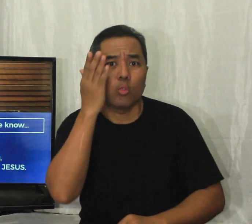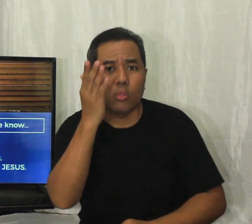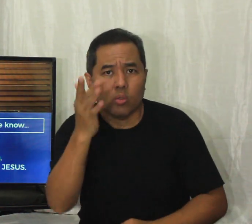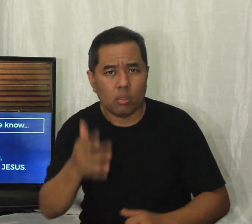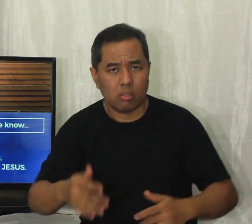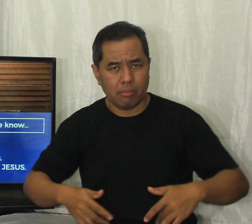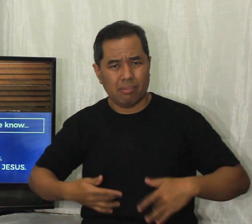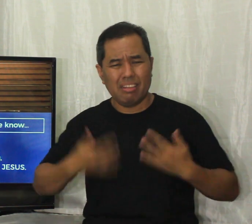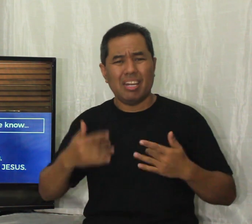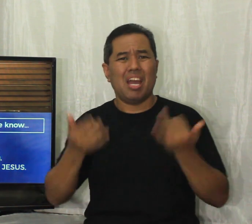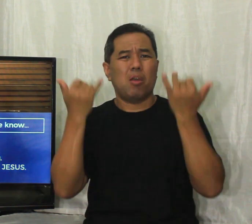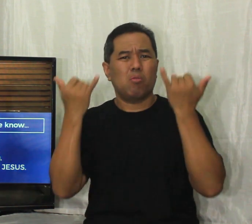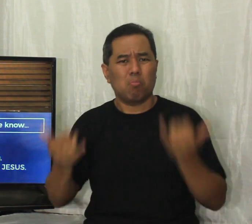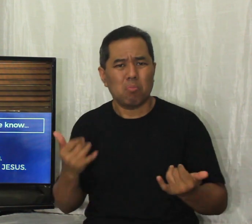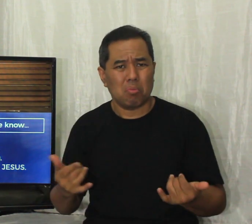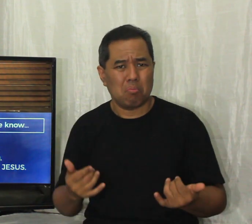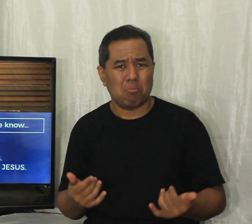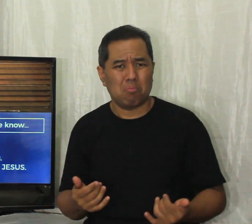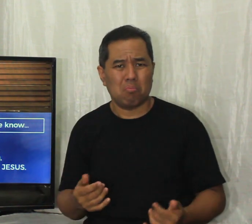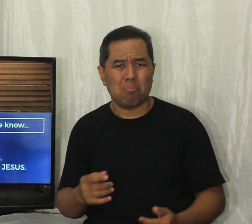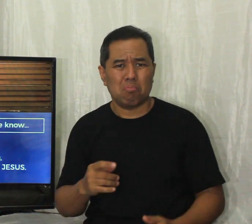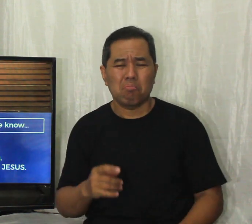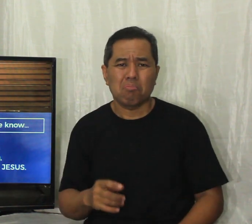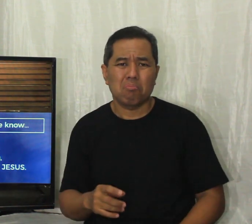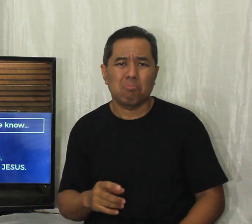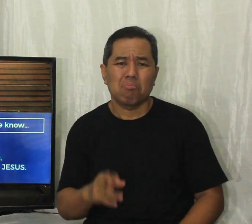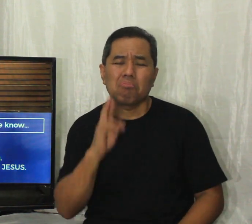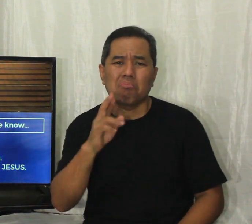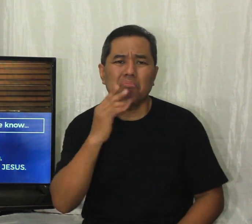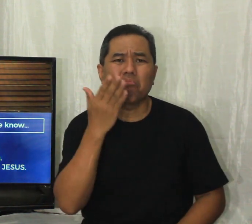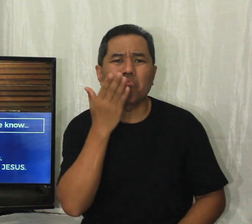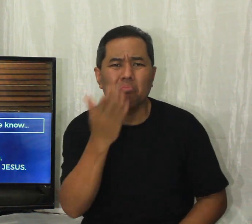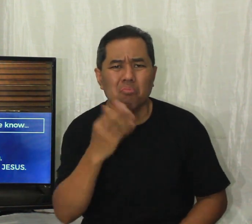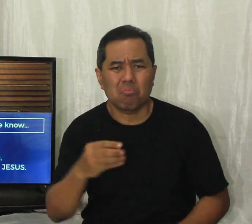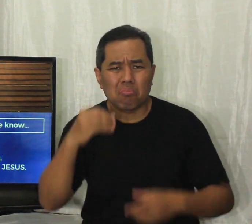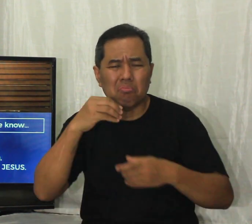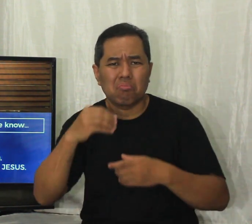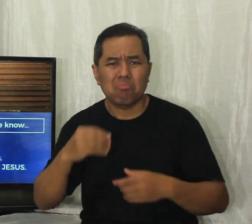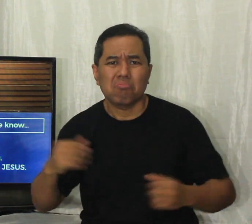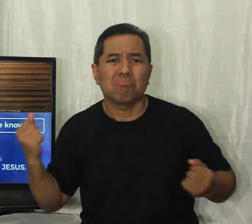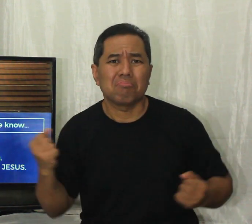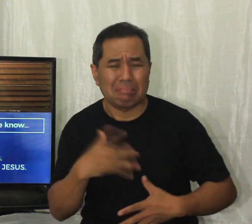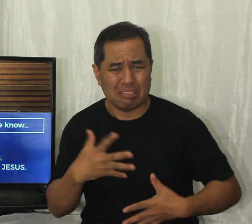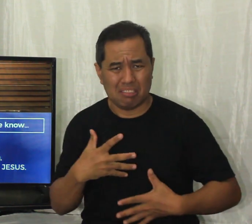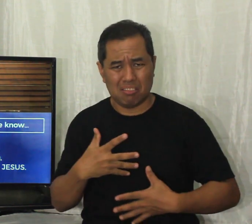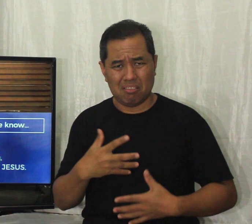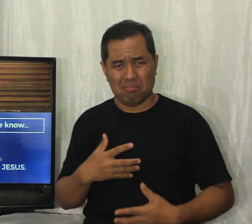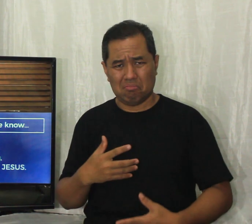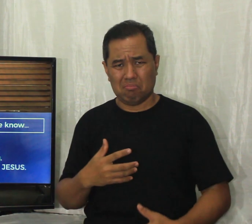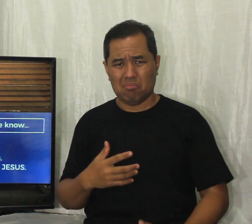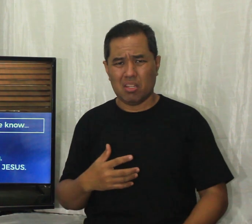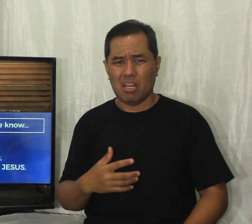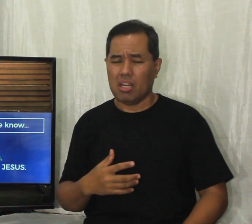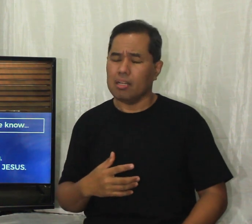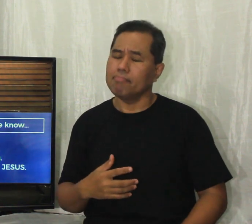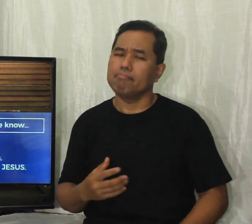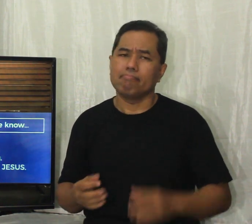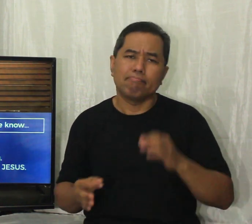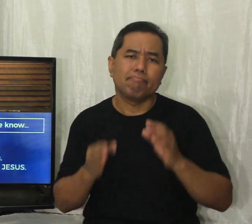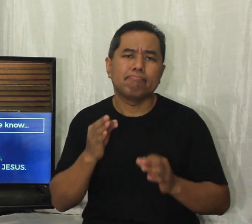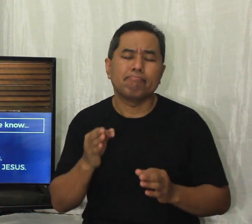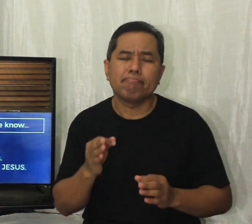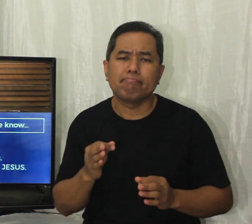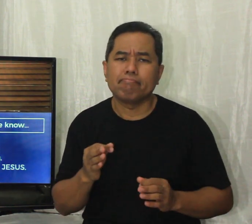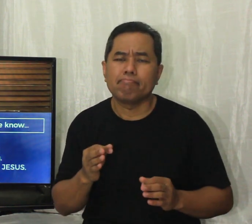more in anxiety, hey, maybe you need to draw closer to the Lord and in his presence. Maybe it's time for you to come in and